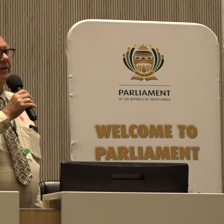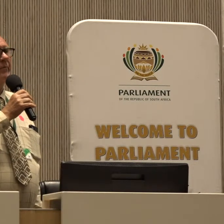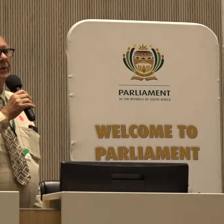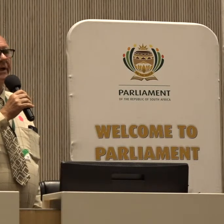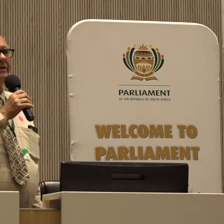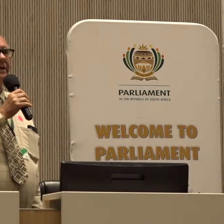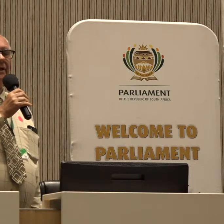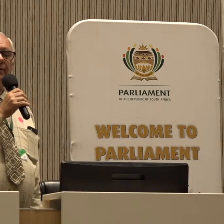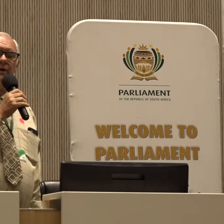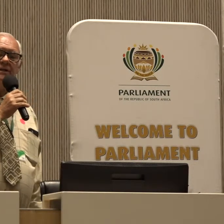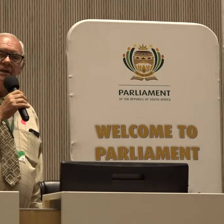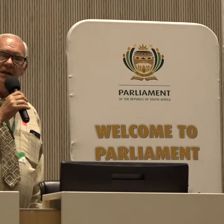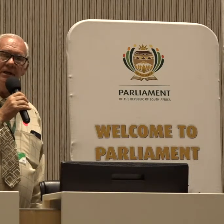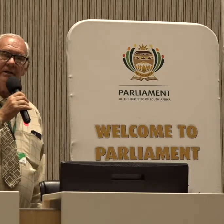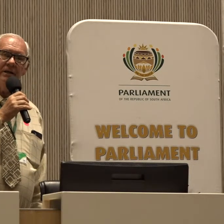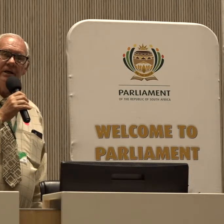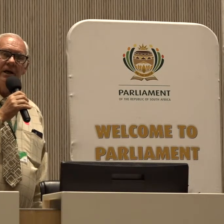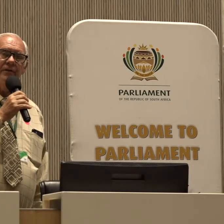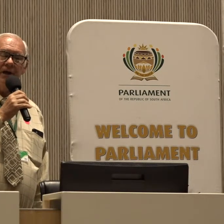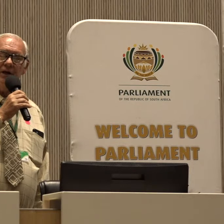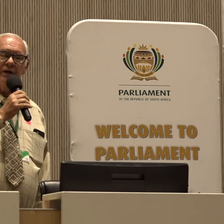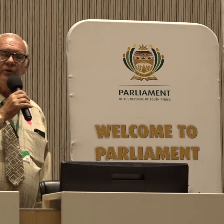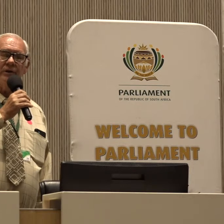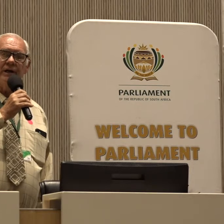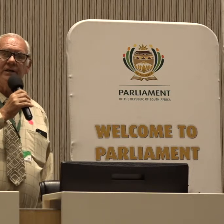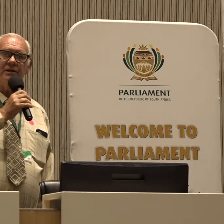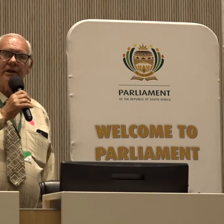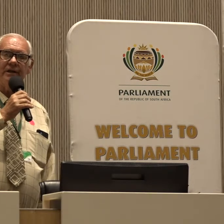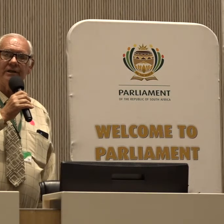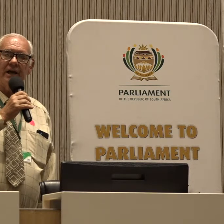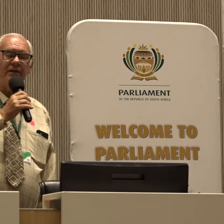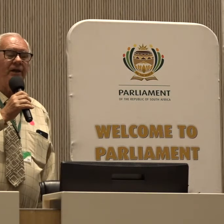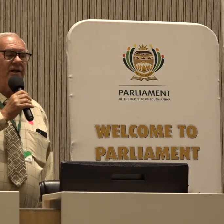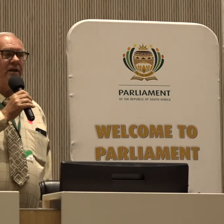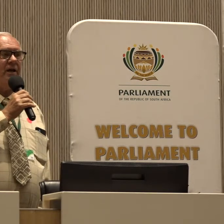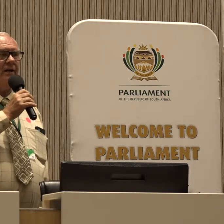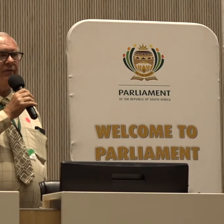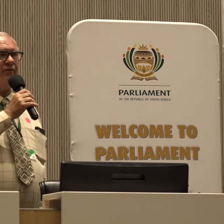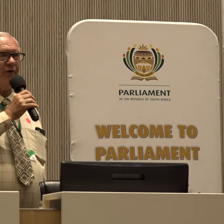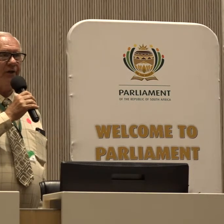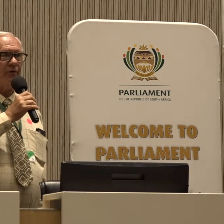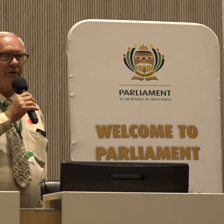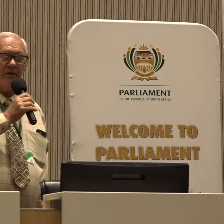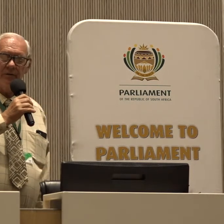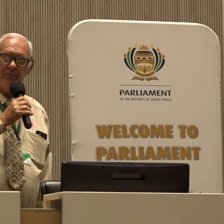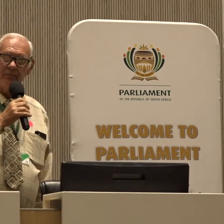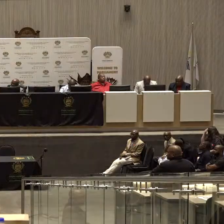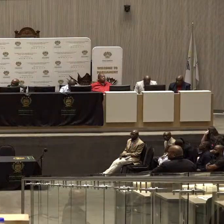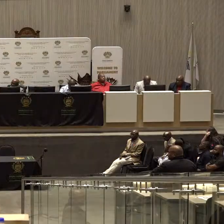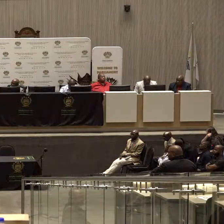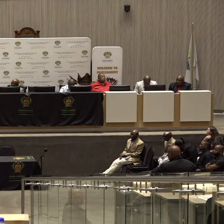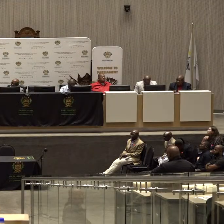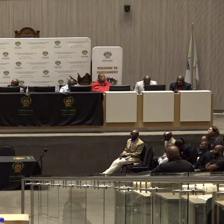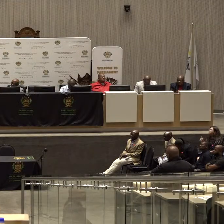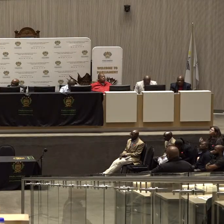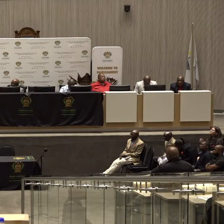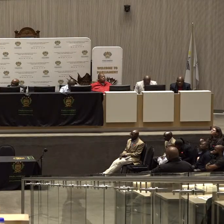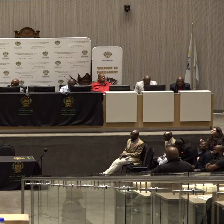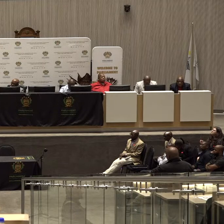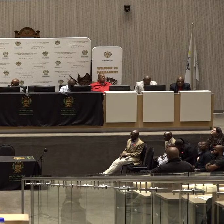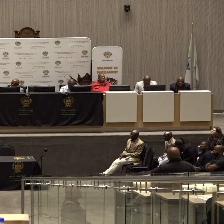Railways please tell them what's needed and they're going to take it serious and then give effect to it